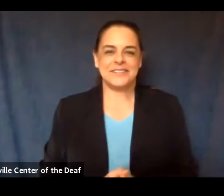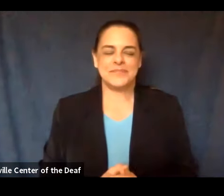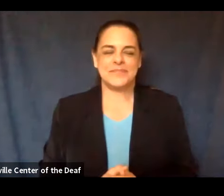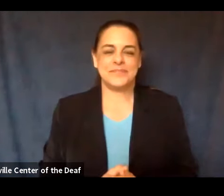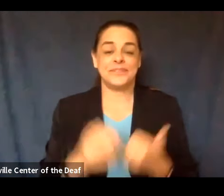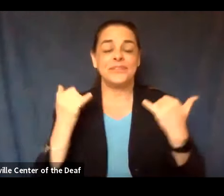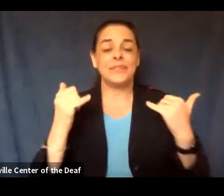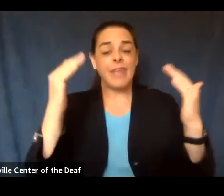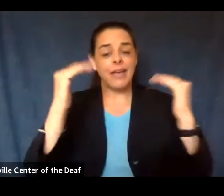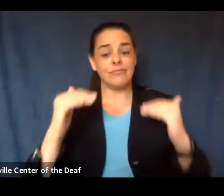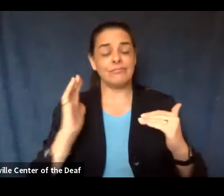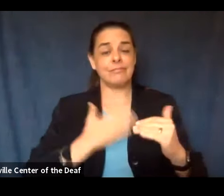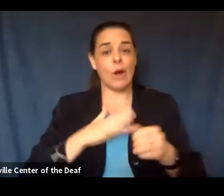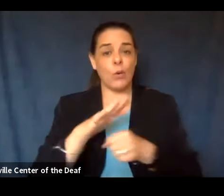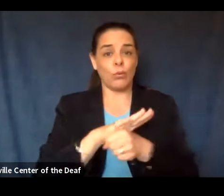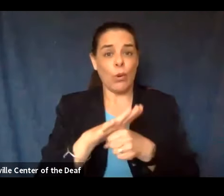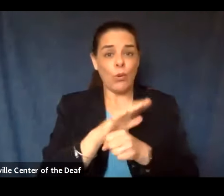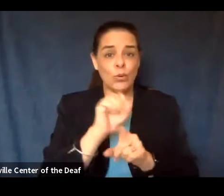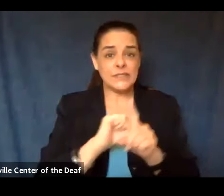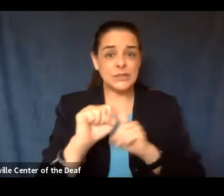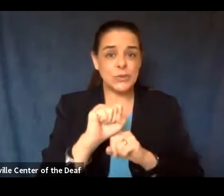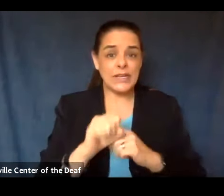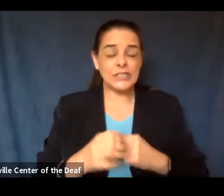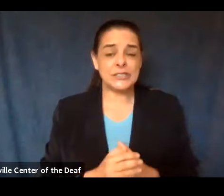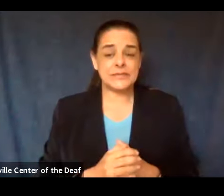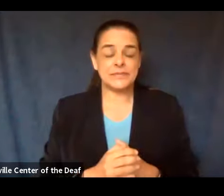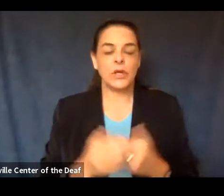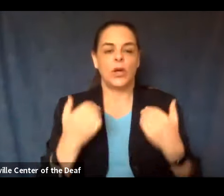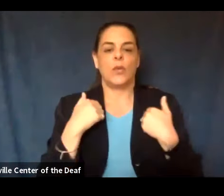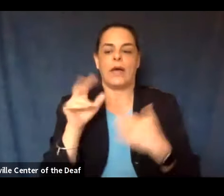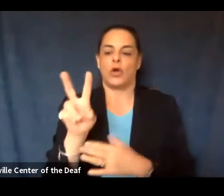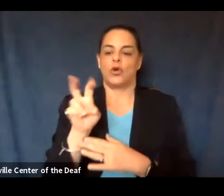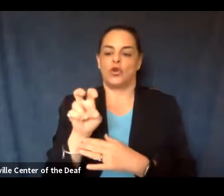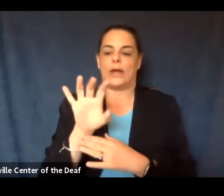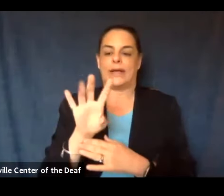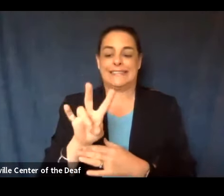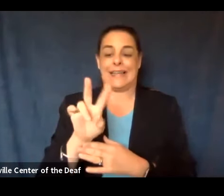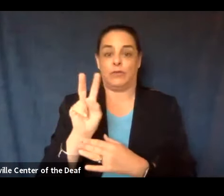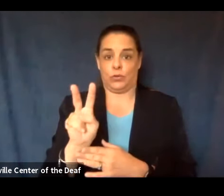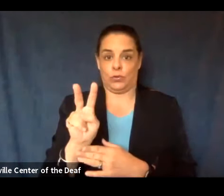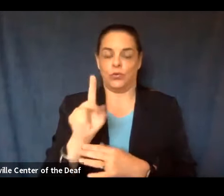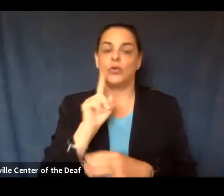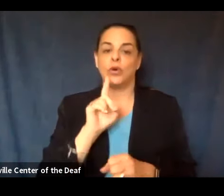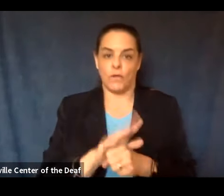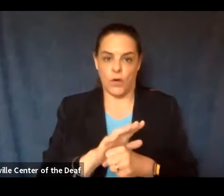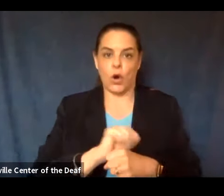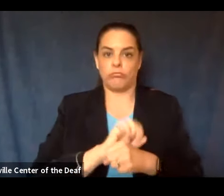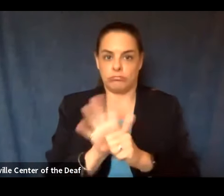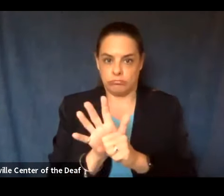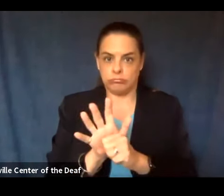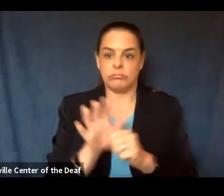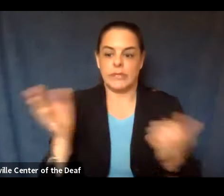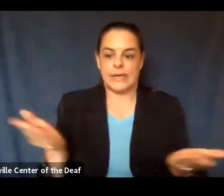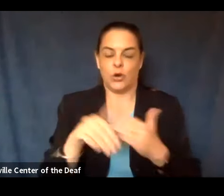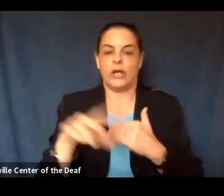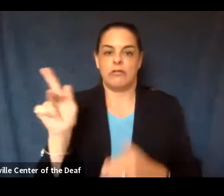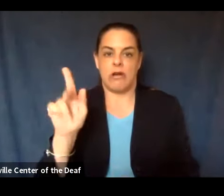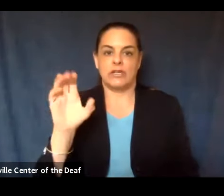Moving on to our local situation. We have 272 confirmed cases of COVID-19 in Knox